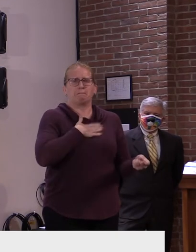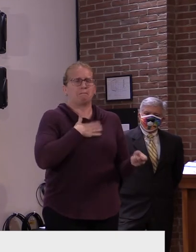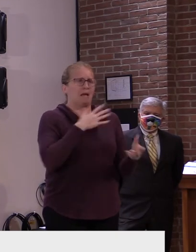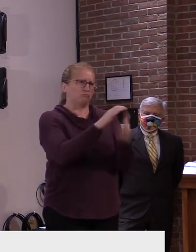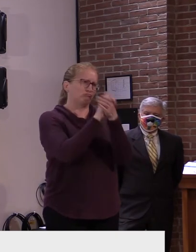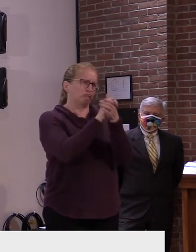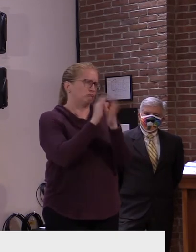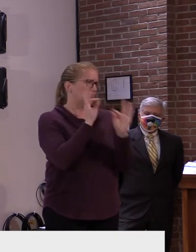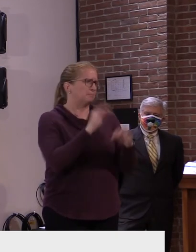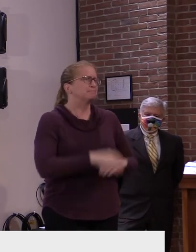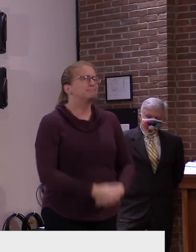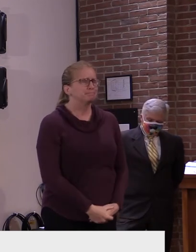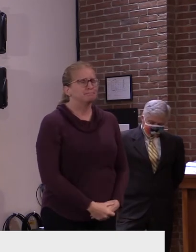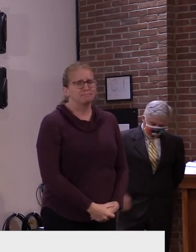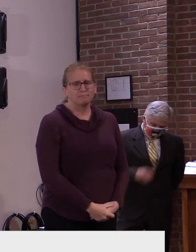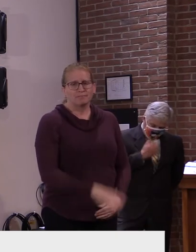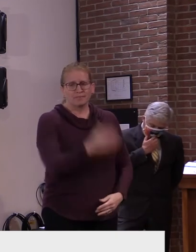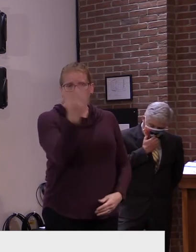roundabout